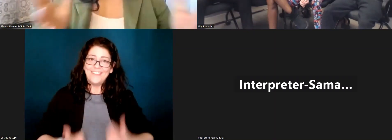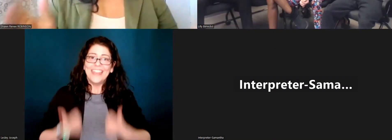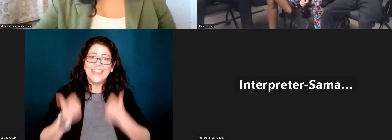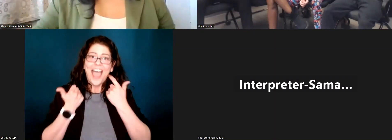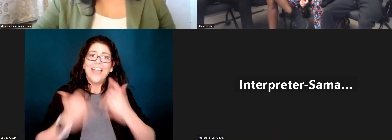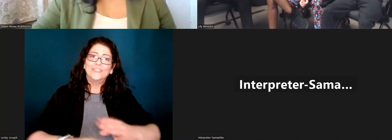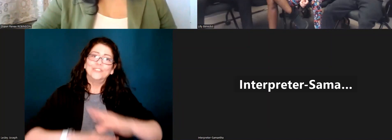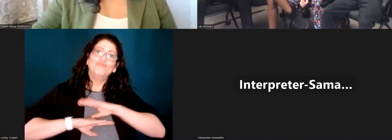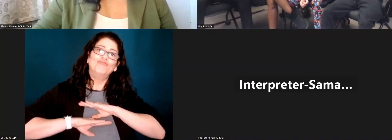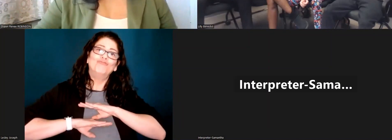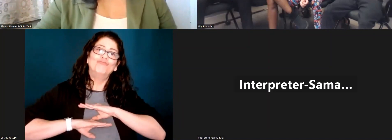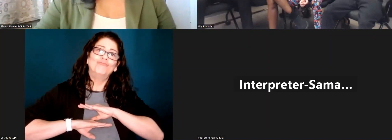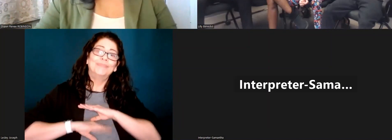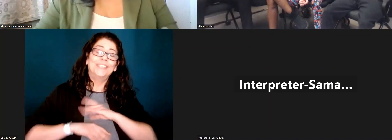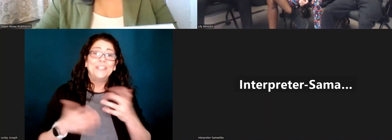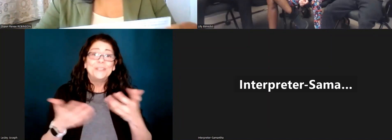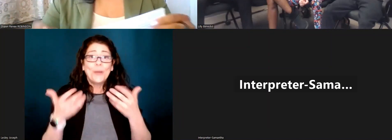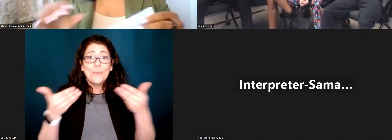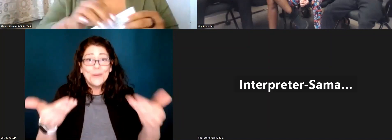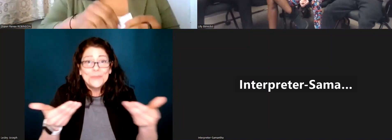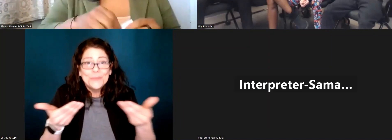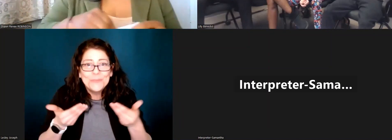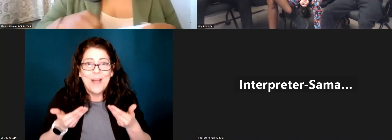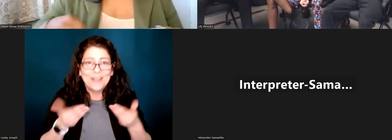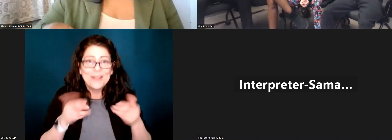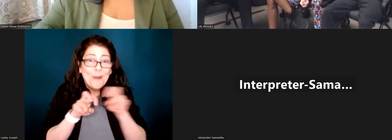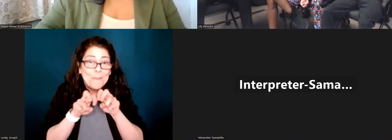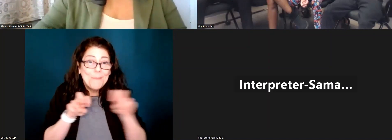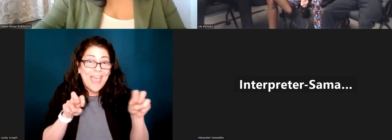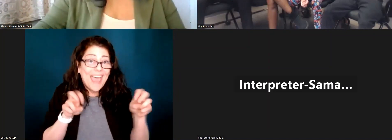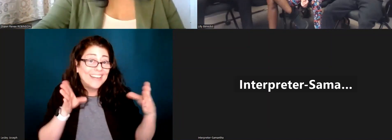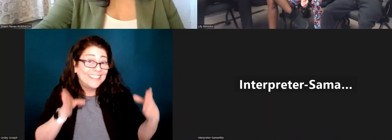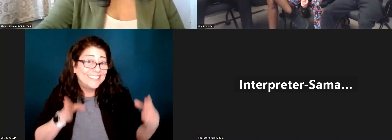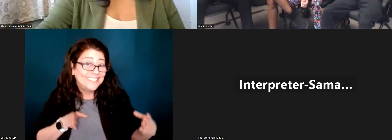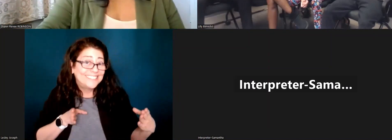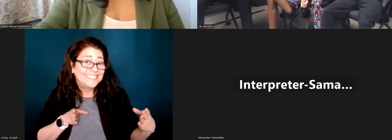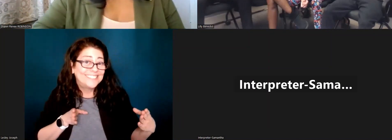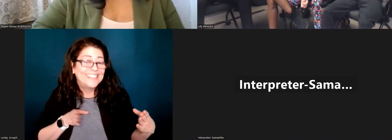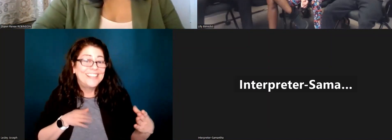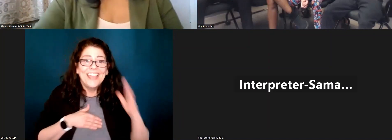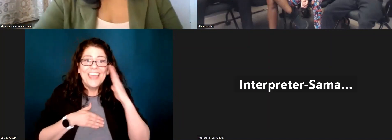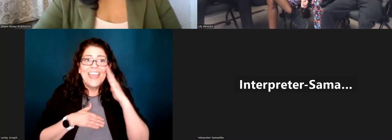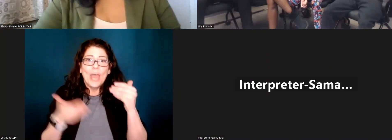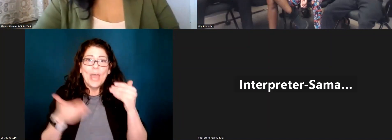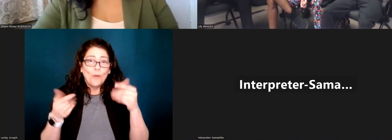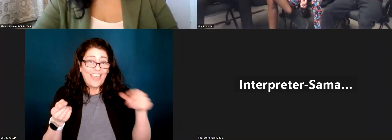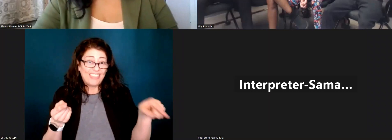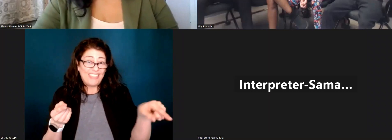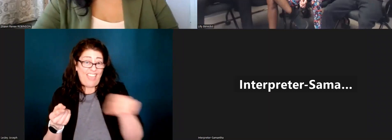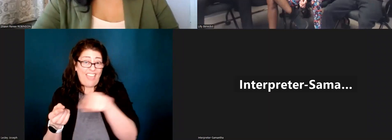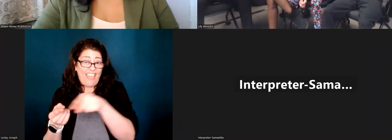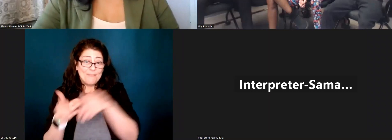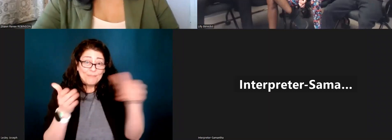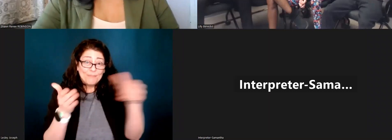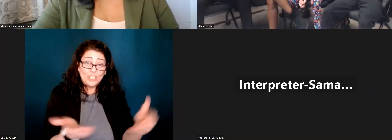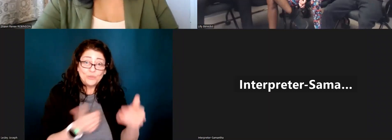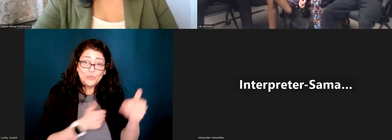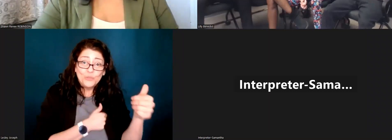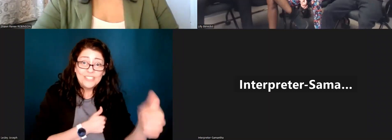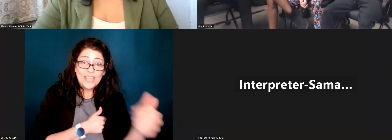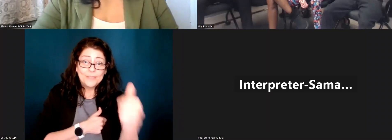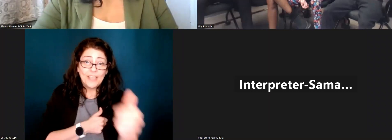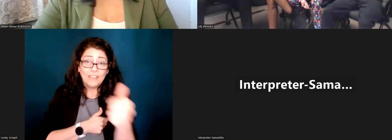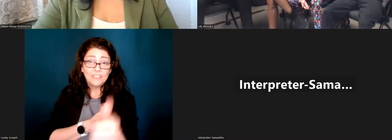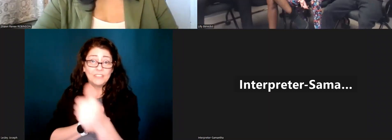So I'd like to welcome our guest panelists, and I'm going to have them introduce themselves.